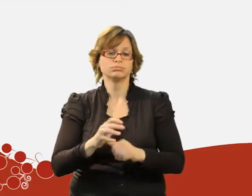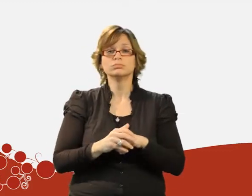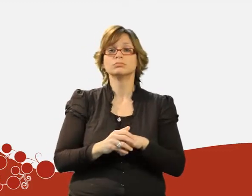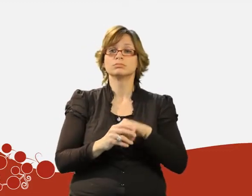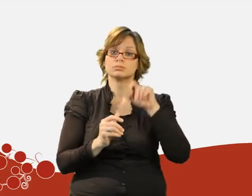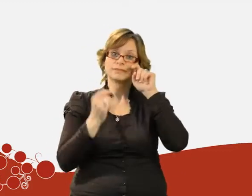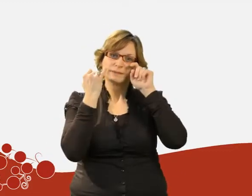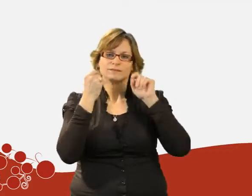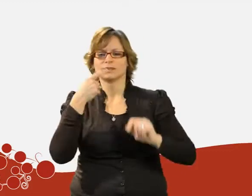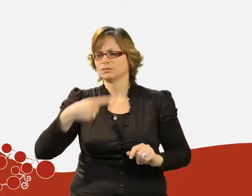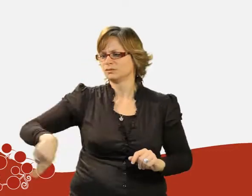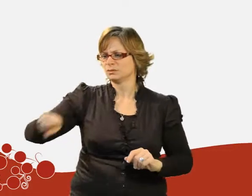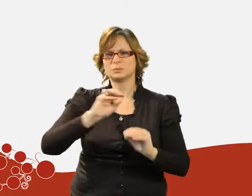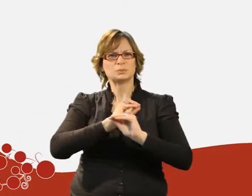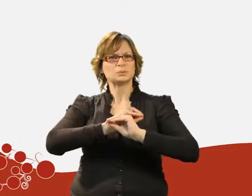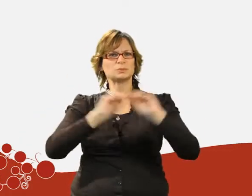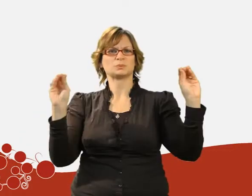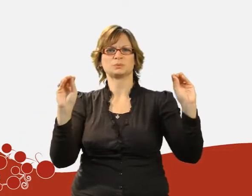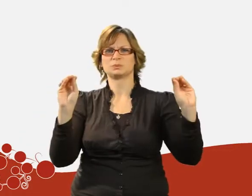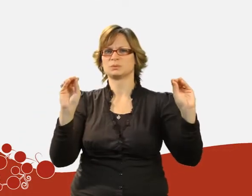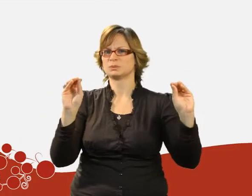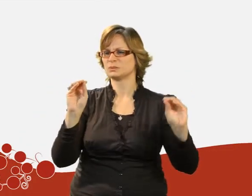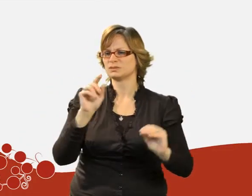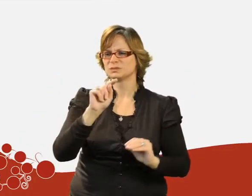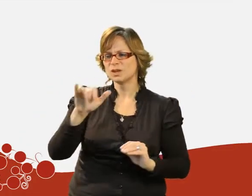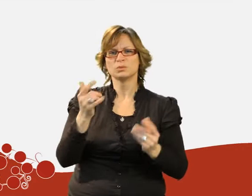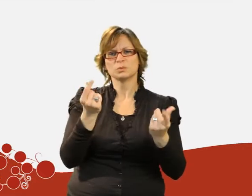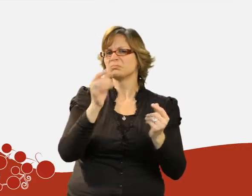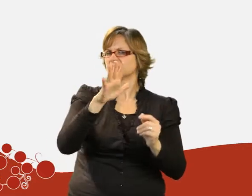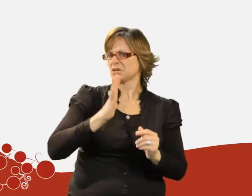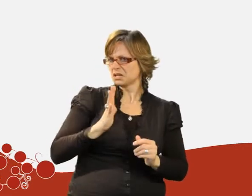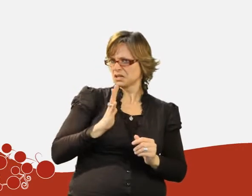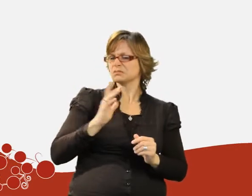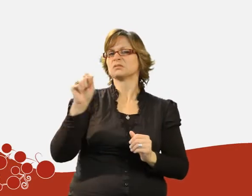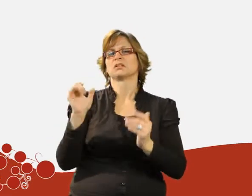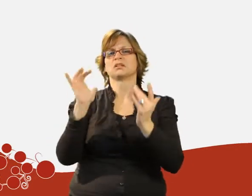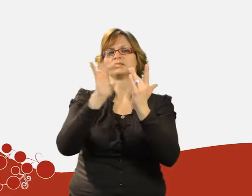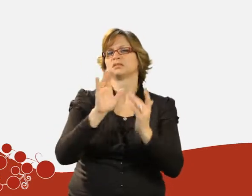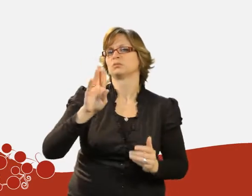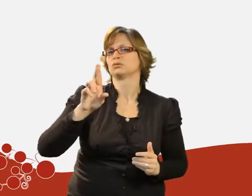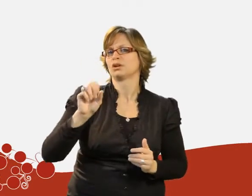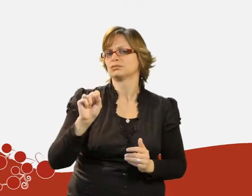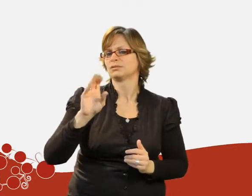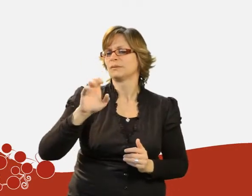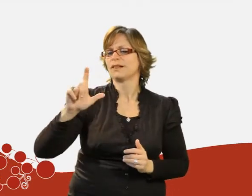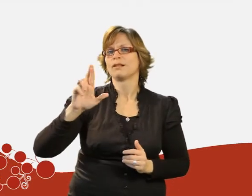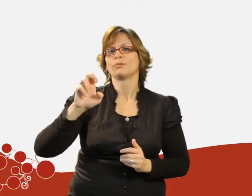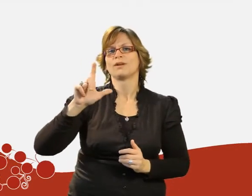the text as well, allowing for back and forth conversation. If a hearing individual has no TTY to contact someone who is deaf, they